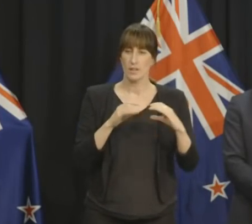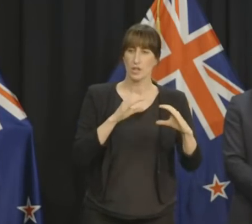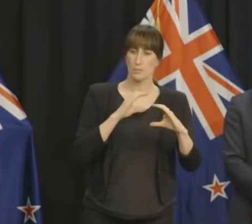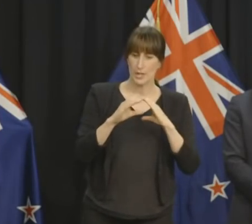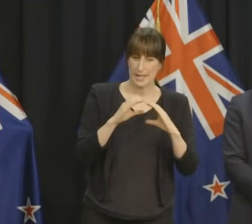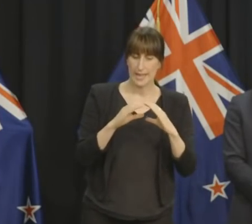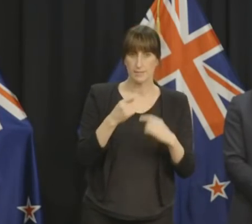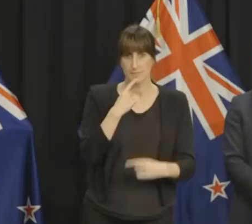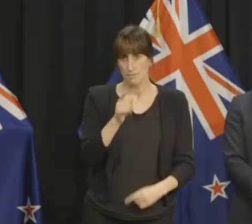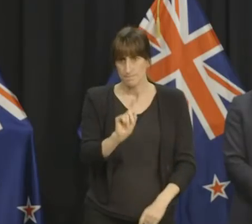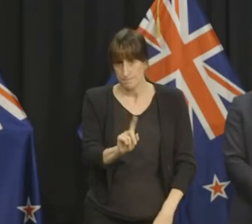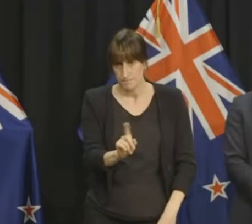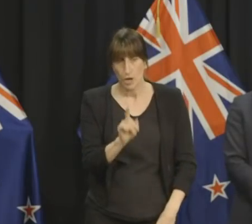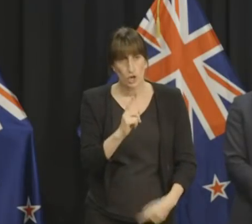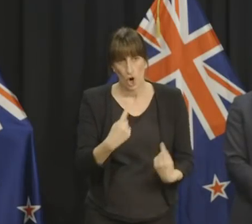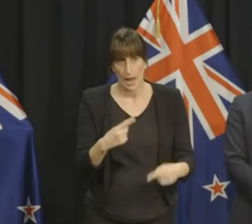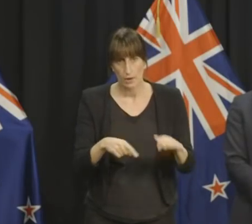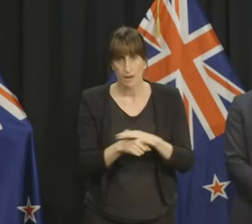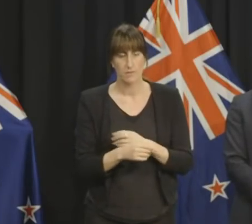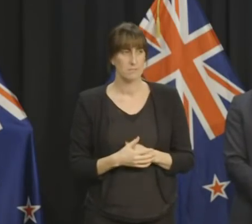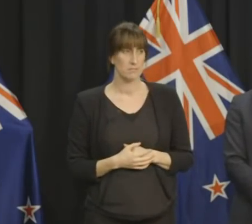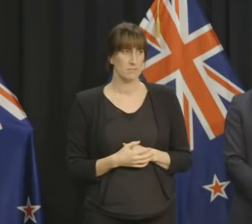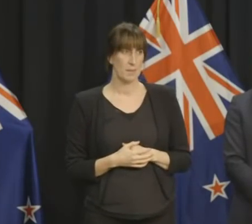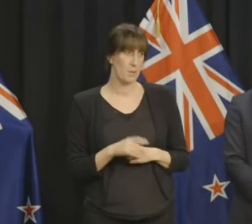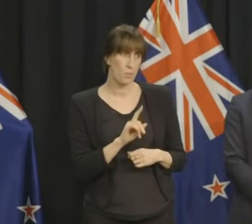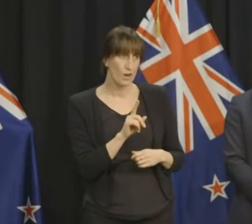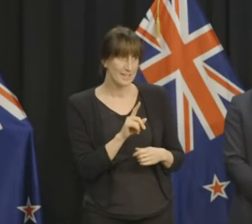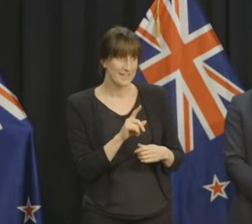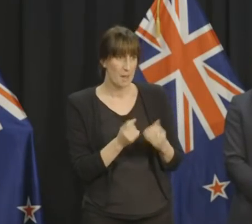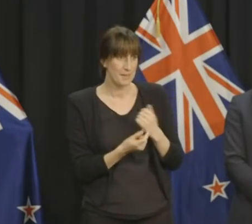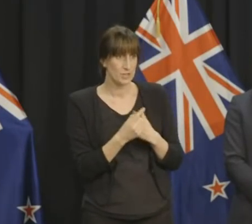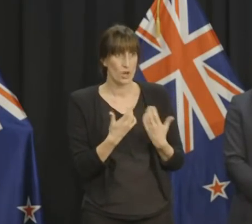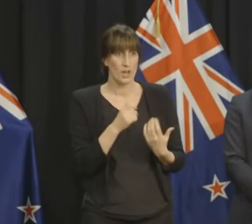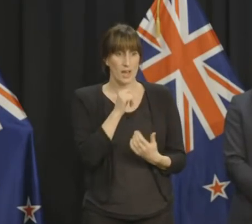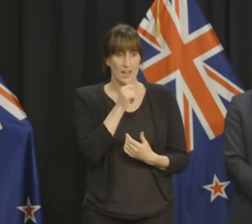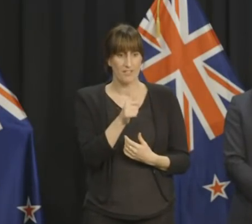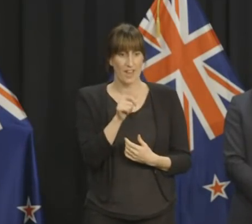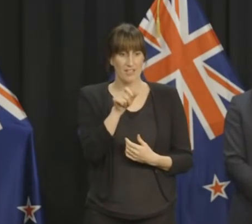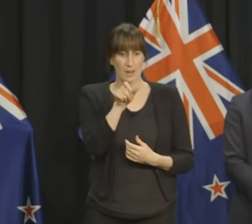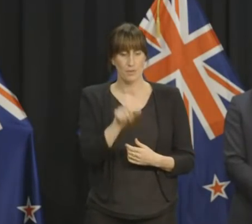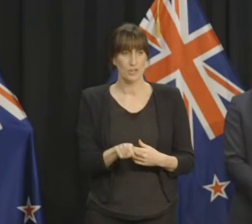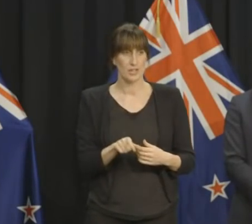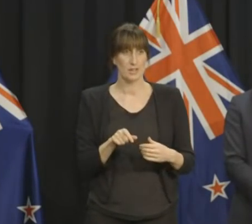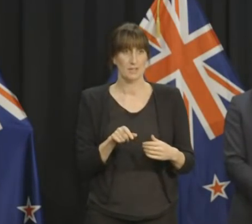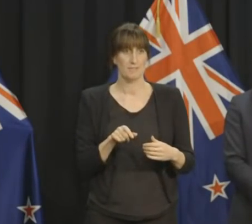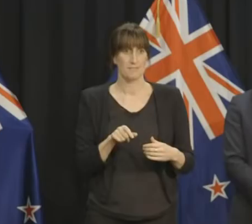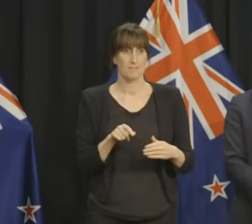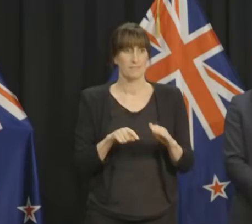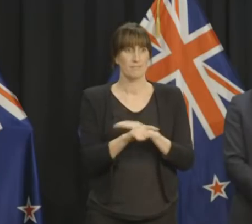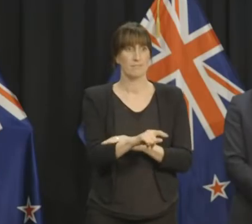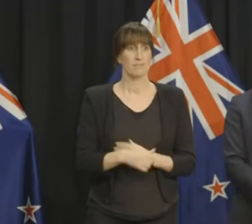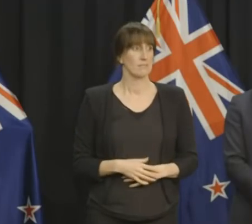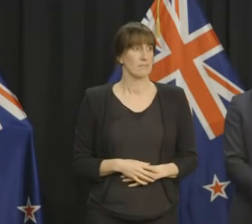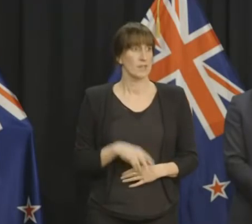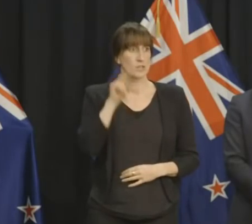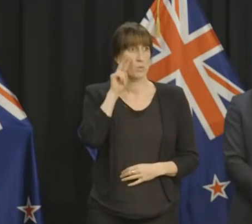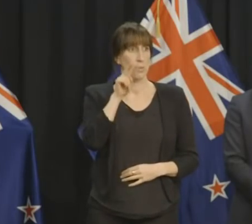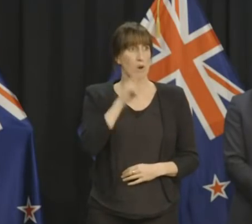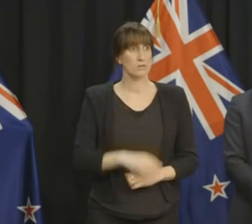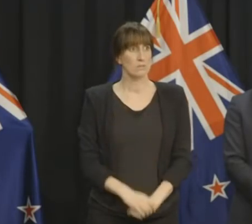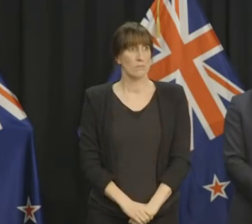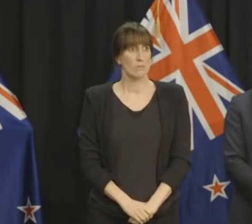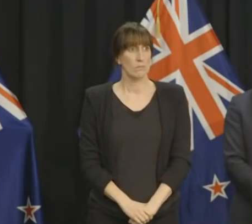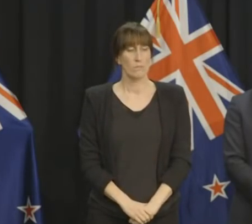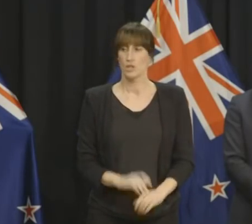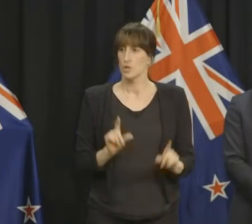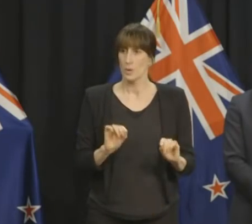then subsequently acting. Extent of that, do they just watch as he disappears down the road and make a phone call? No, if it's logical that they can take chase and they observe them, then that's